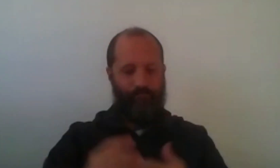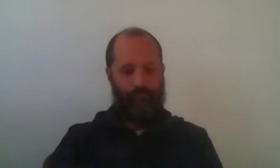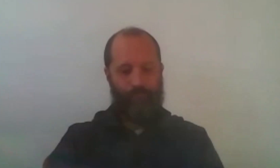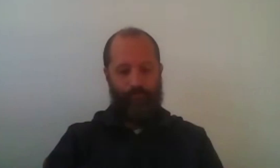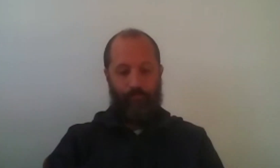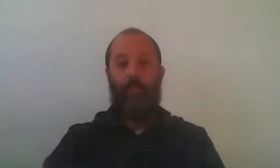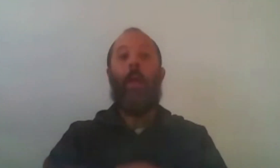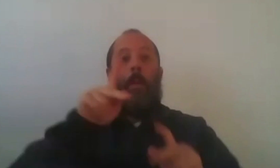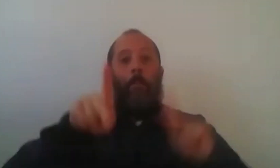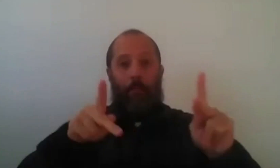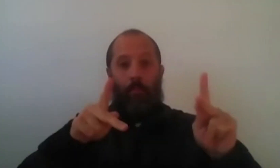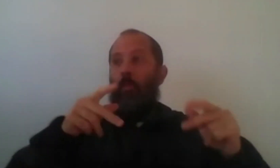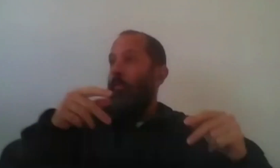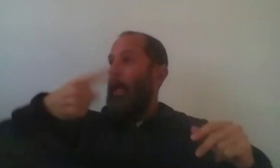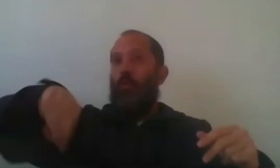this was the norm.